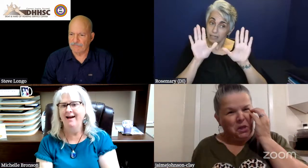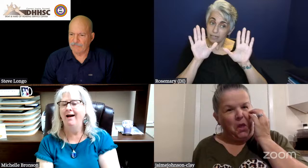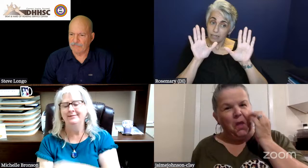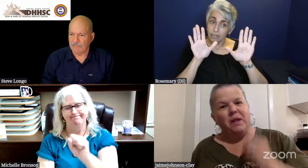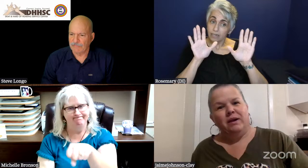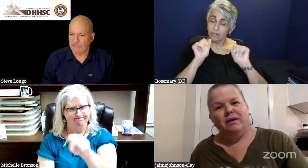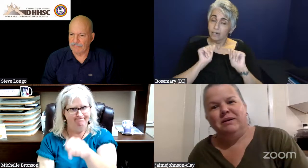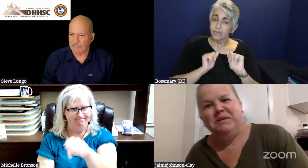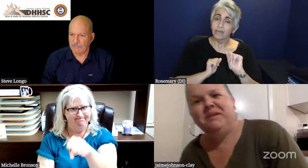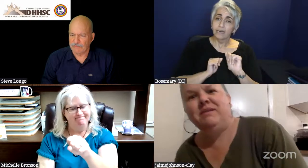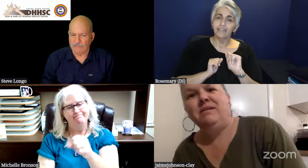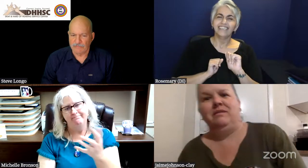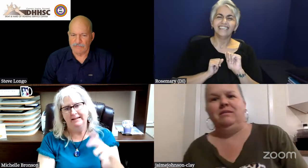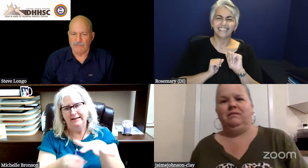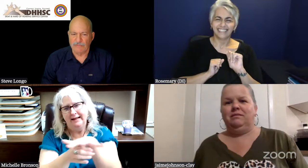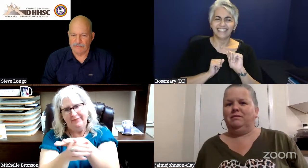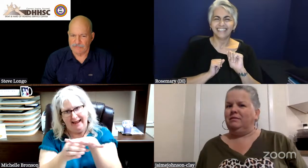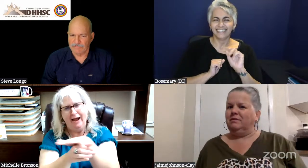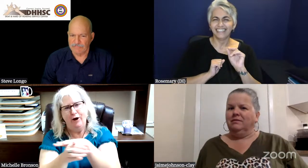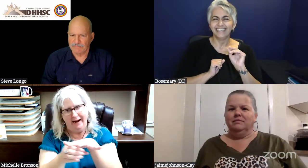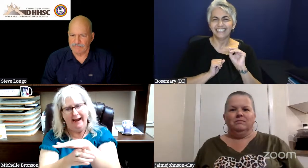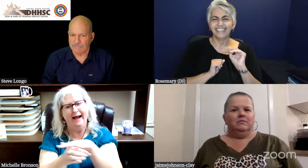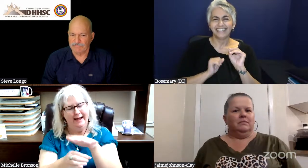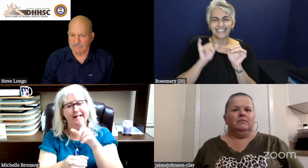Don't mess with my air conditioning.